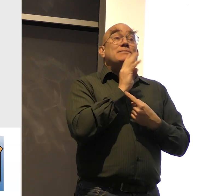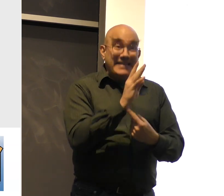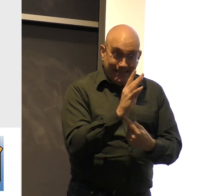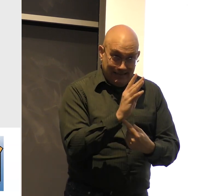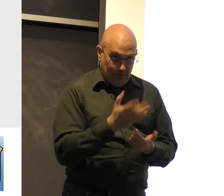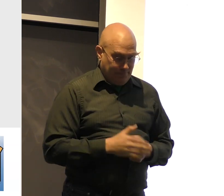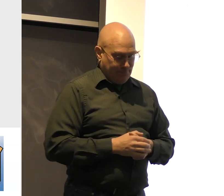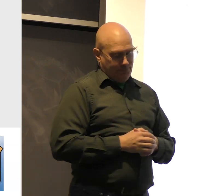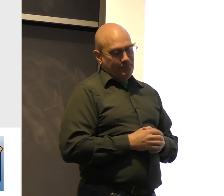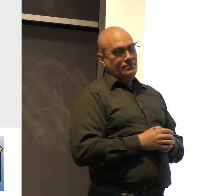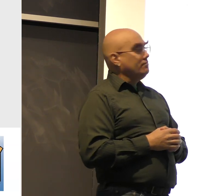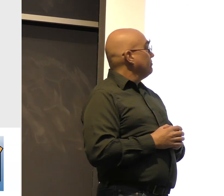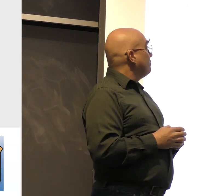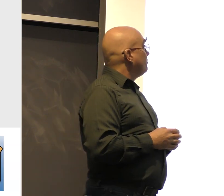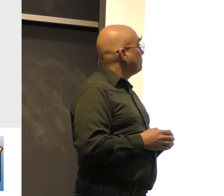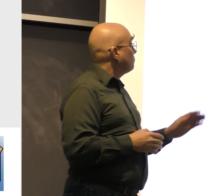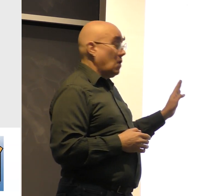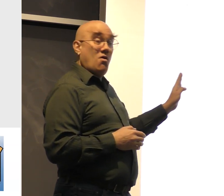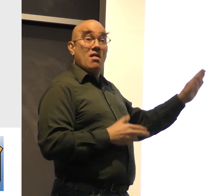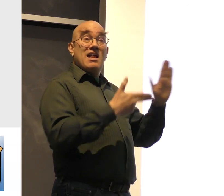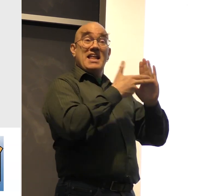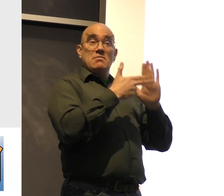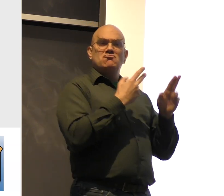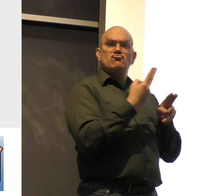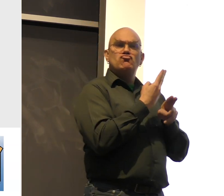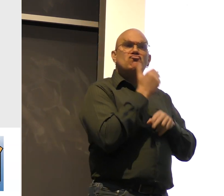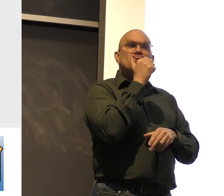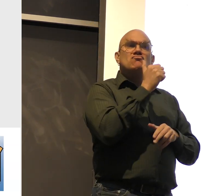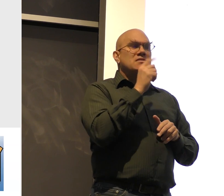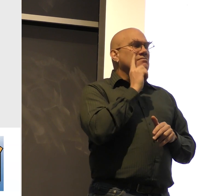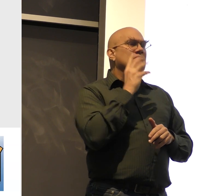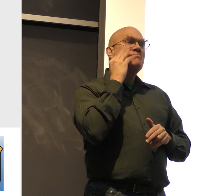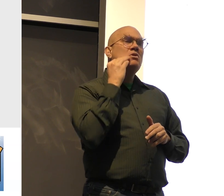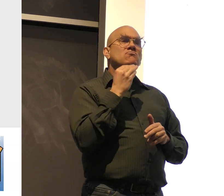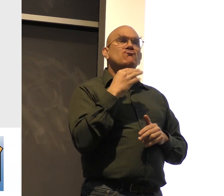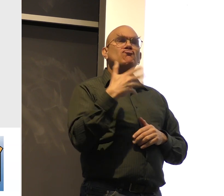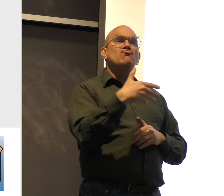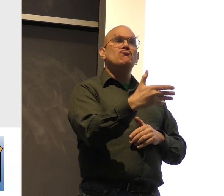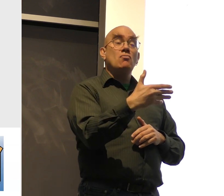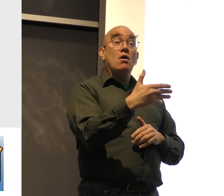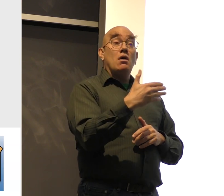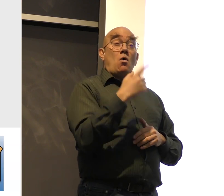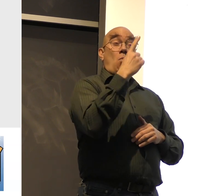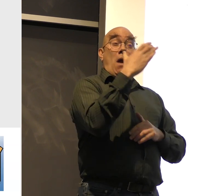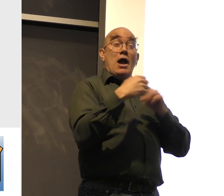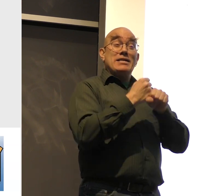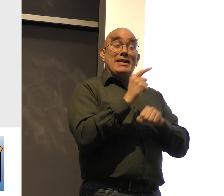that a deaf person could learn to speak like she did. And then we have these other labels that portray the deaf experience.